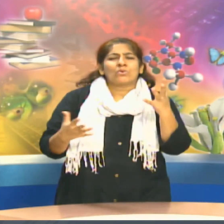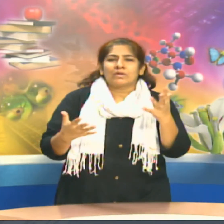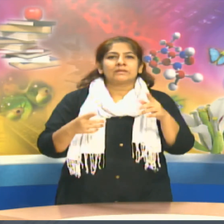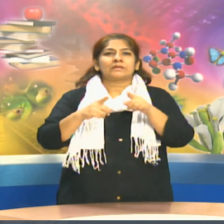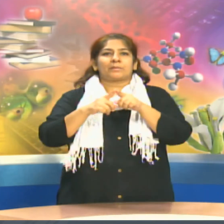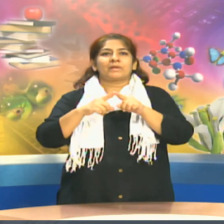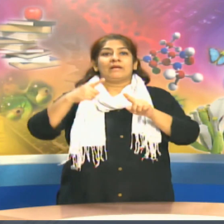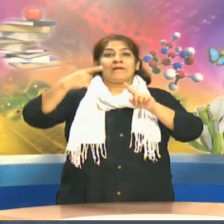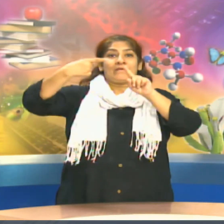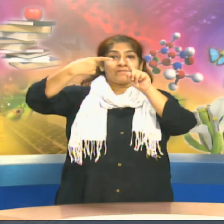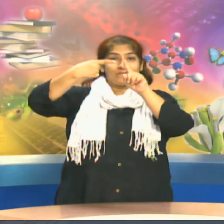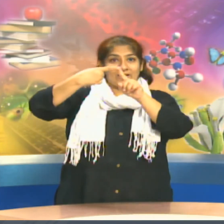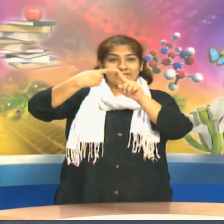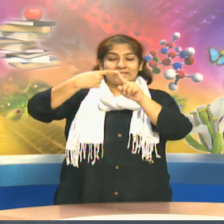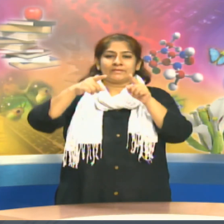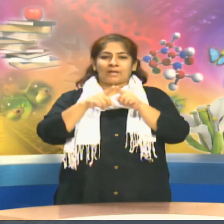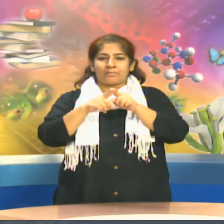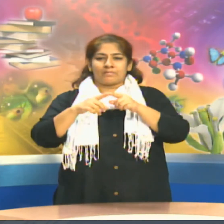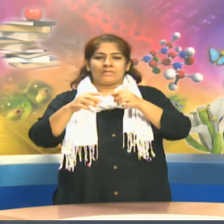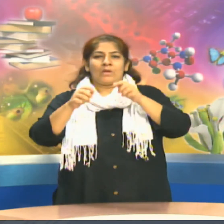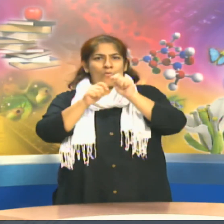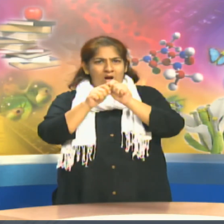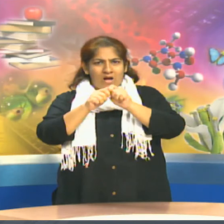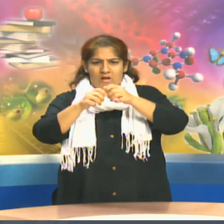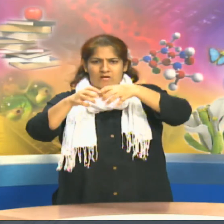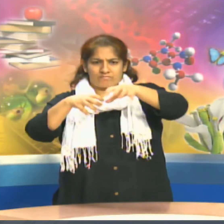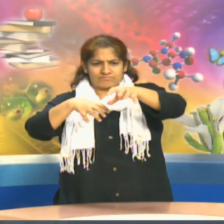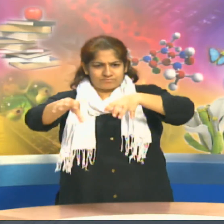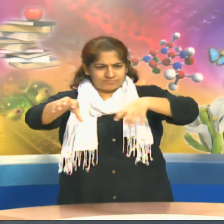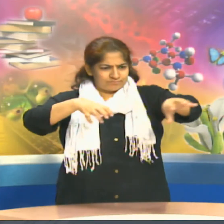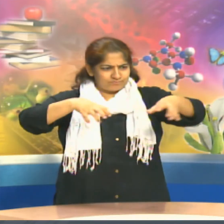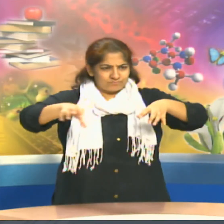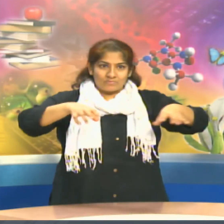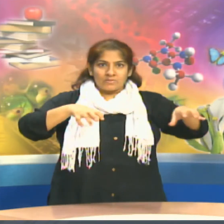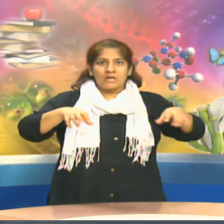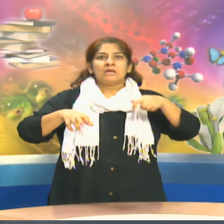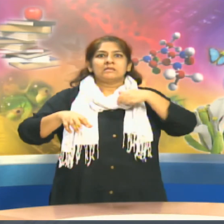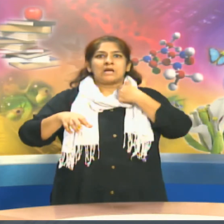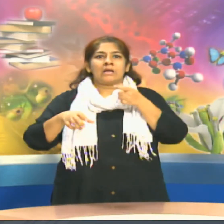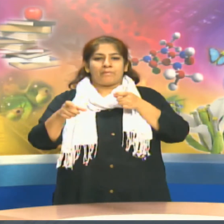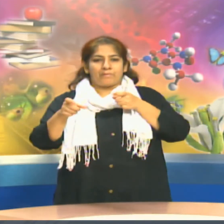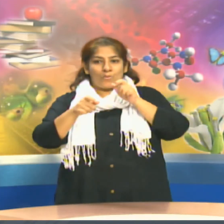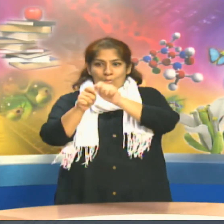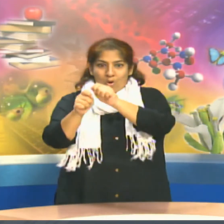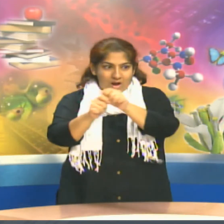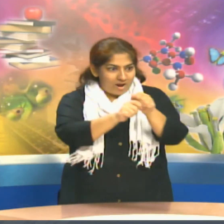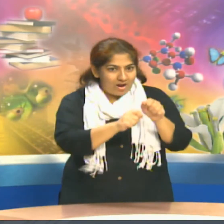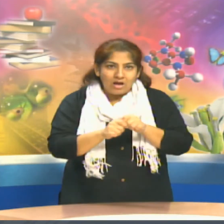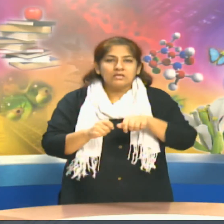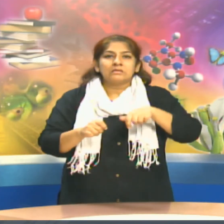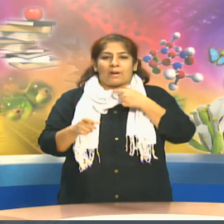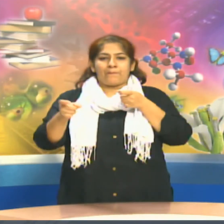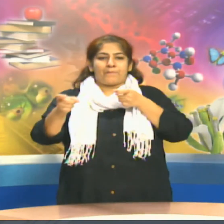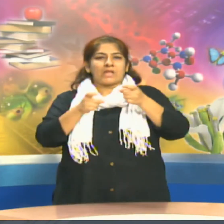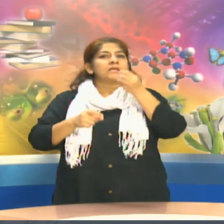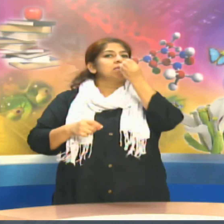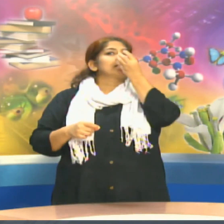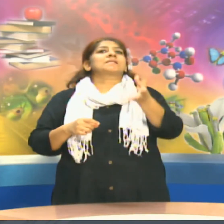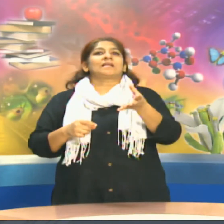So the first point says about the division of work.